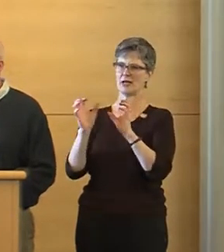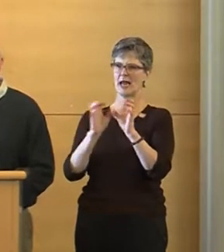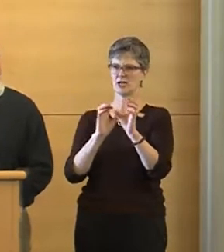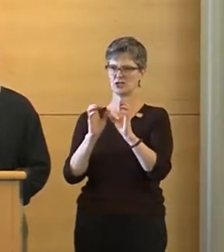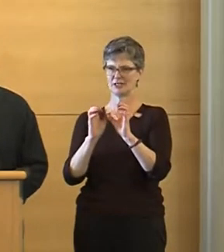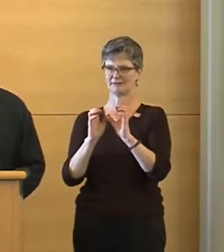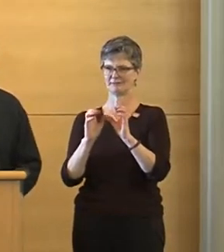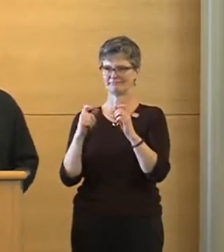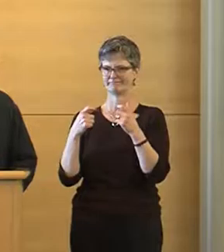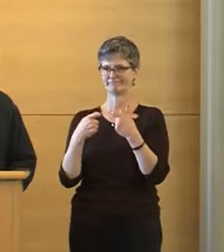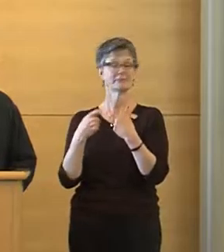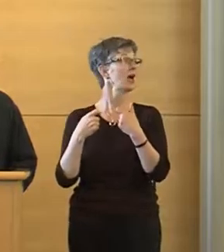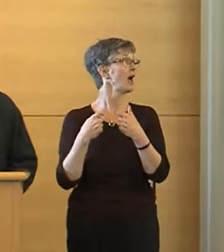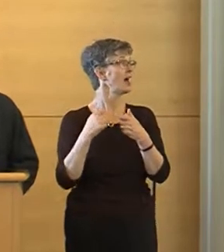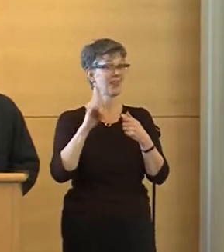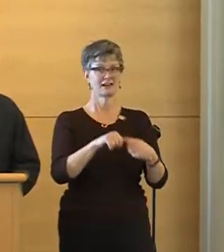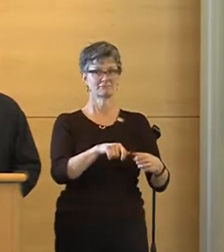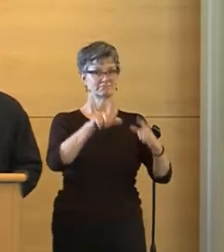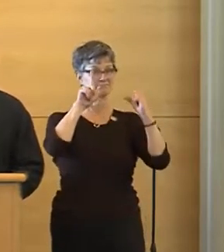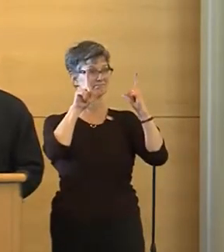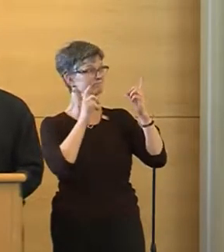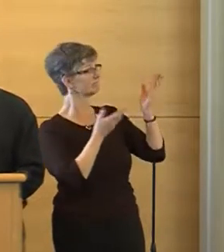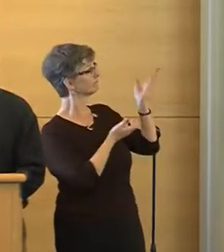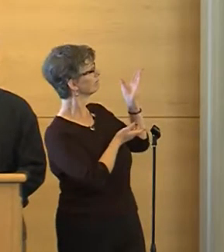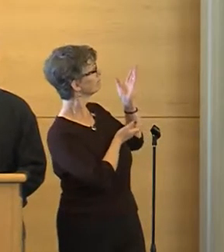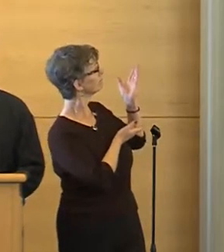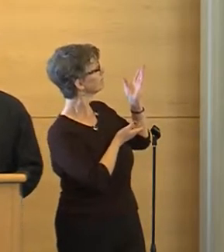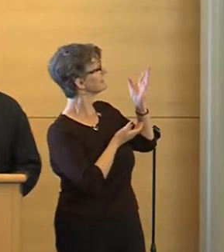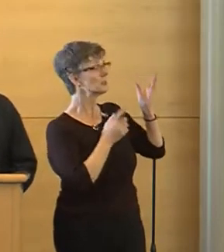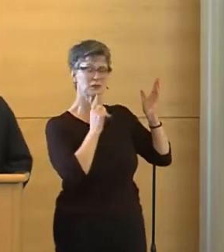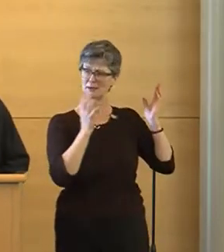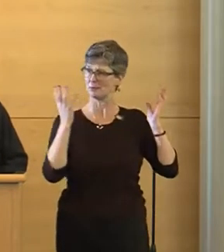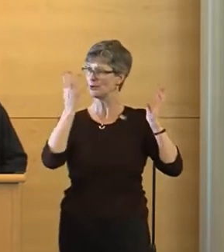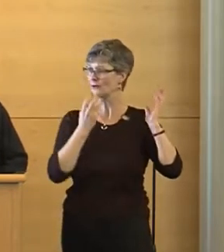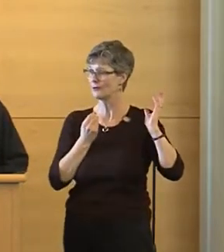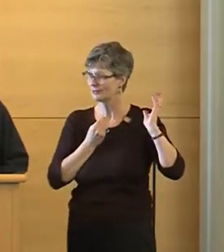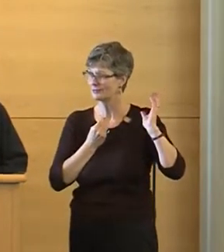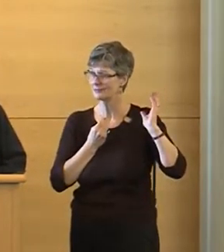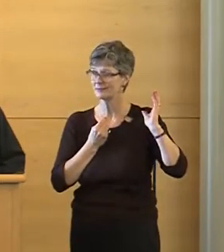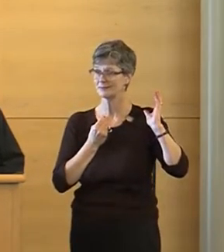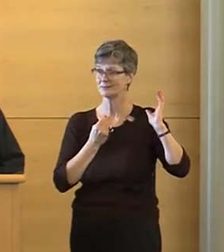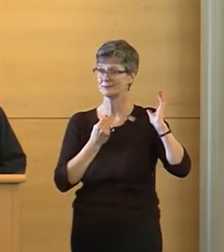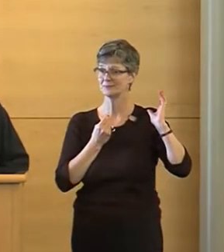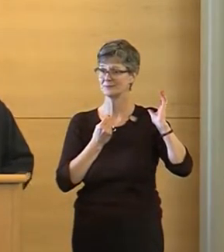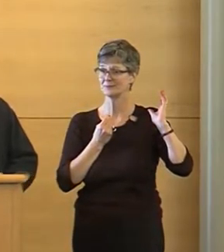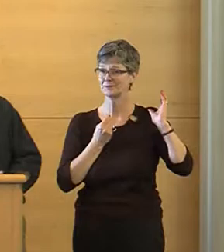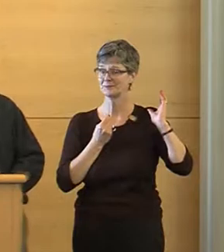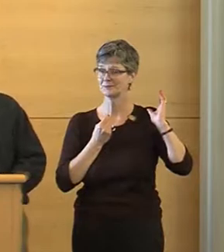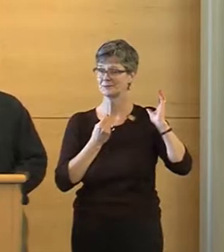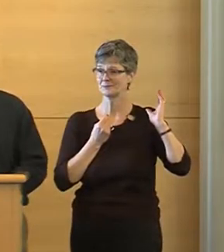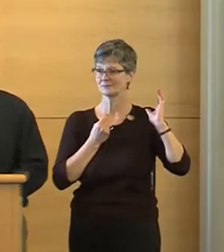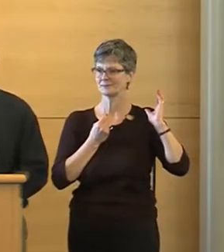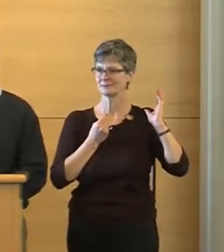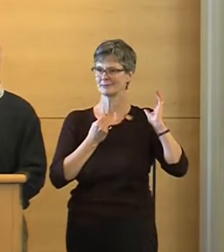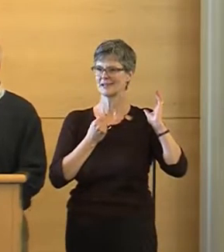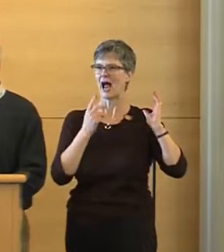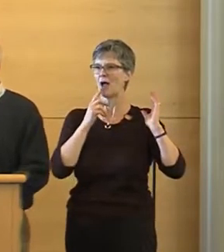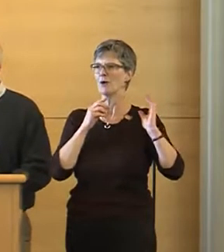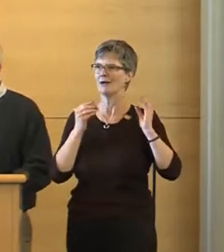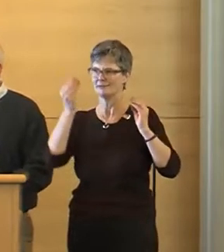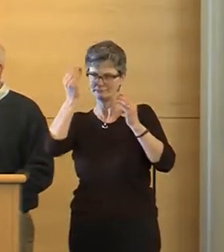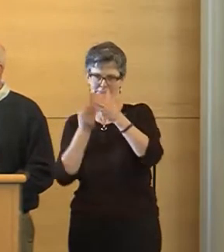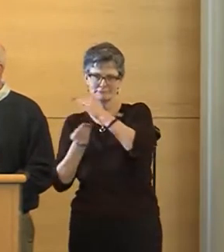So we're here to explore digital communication. And I wanted to start